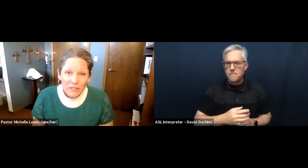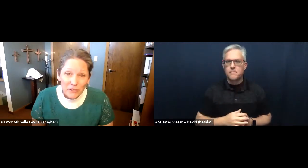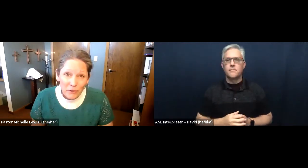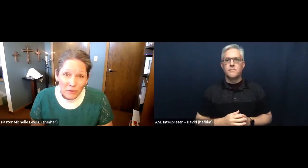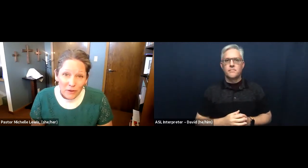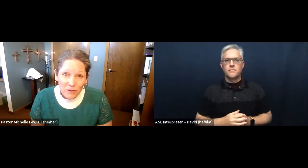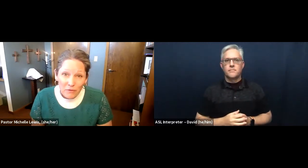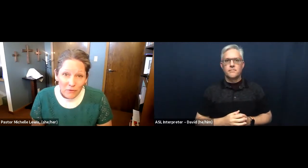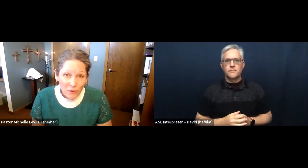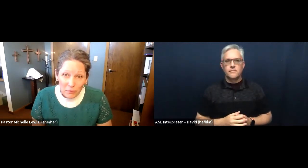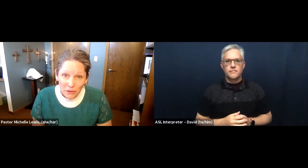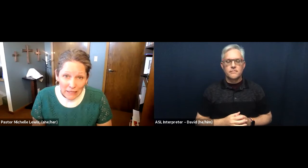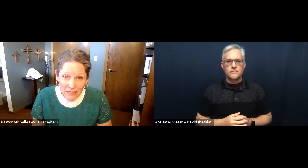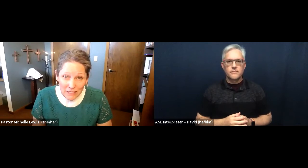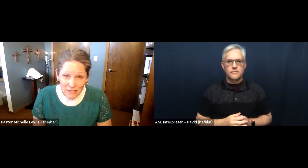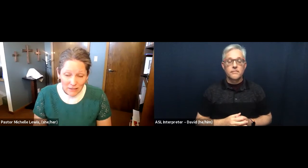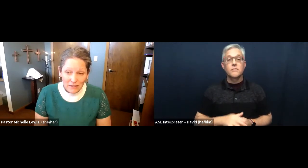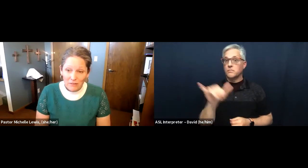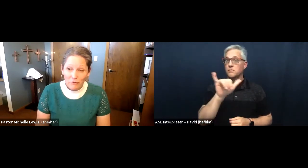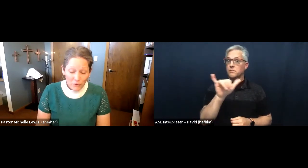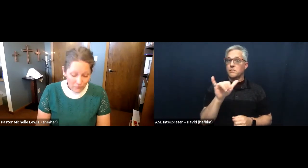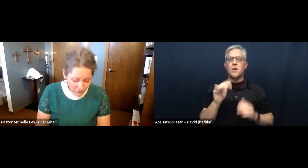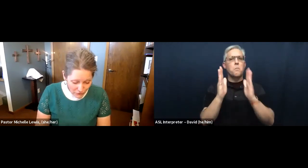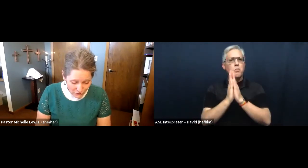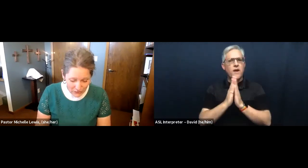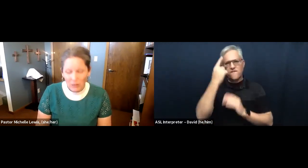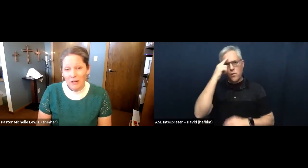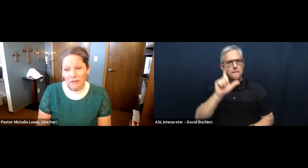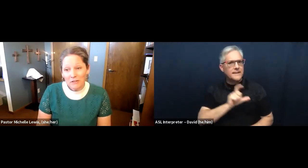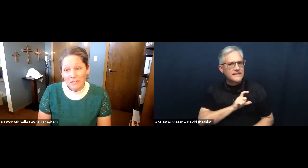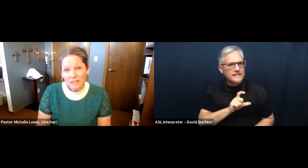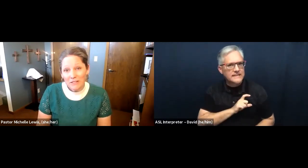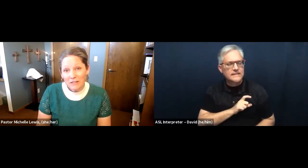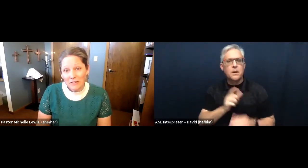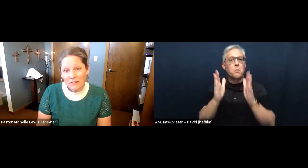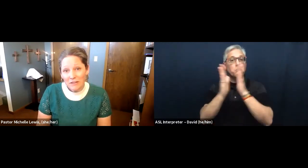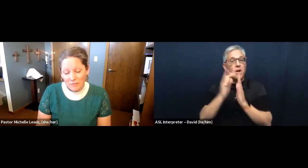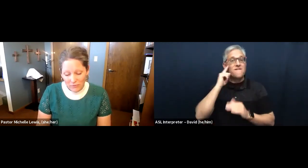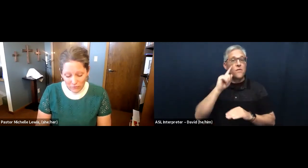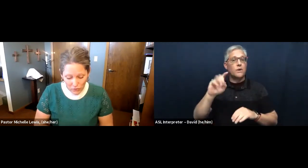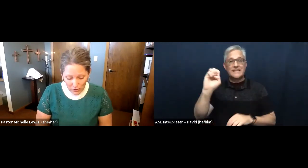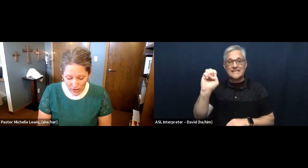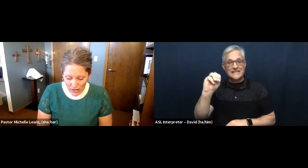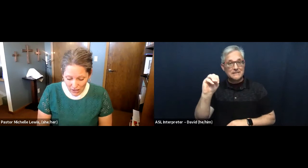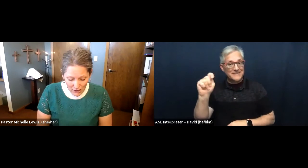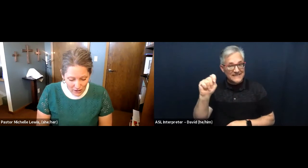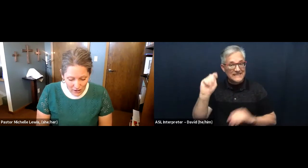But also for the police, for the first responders,